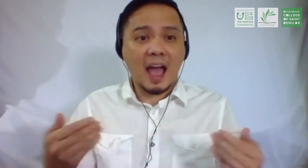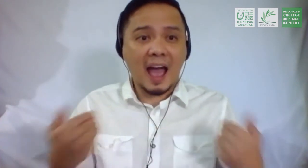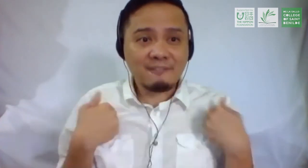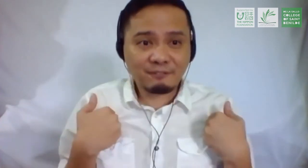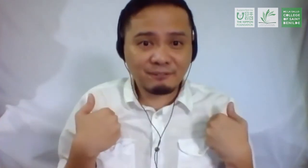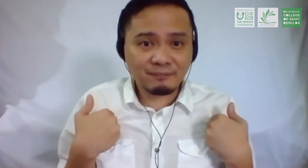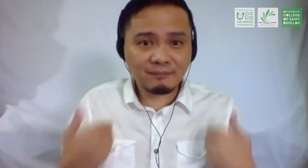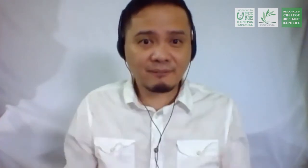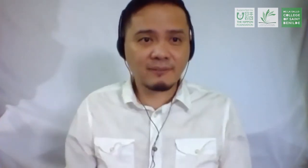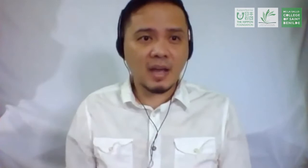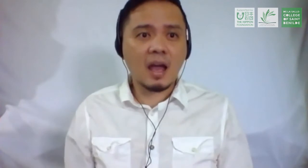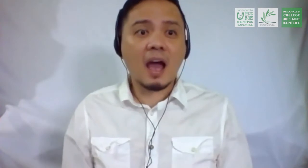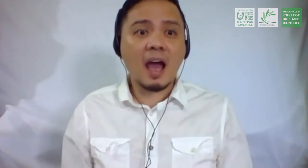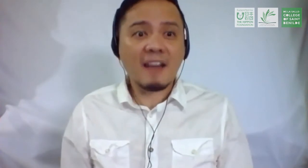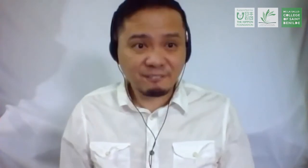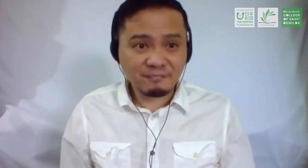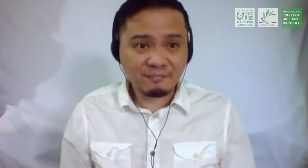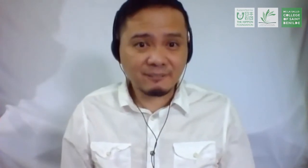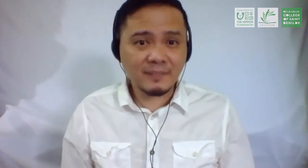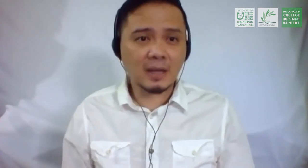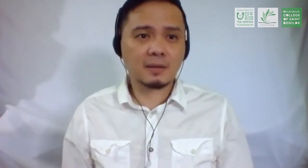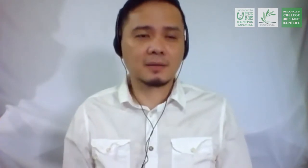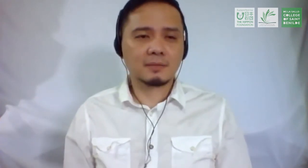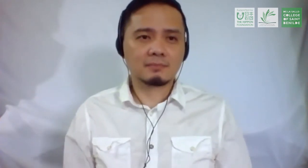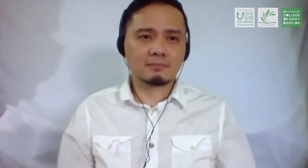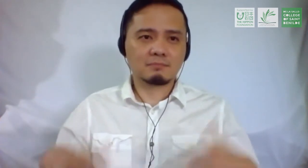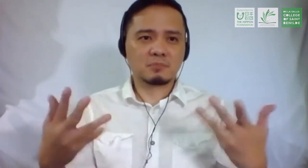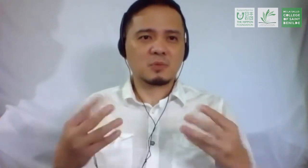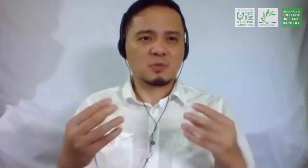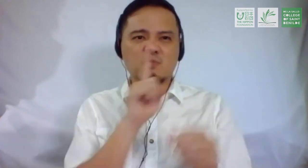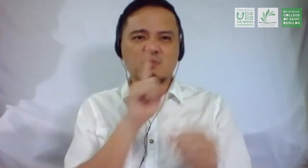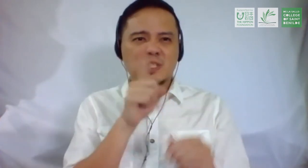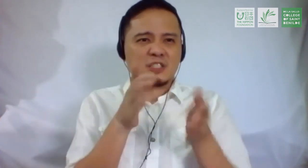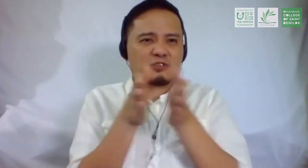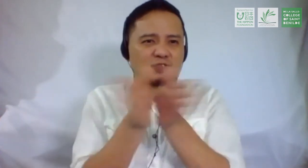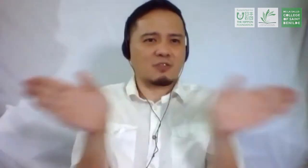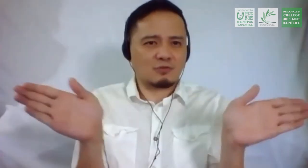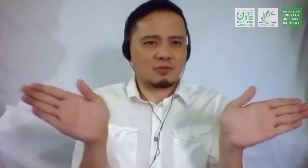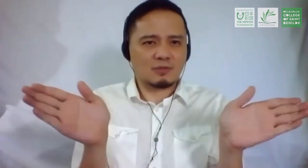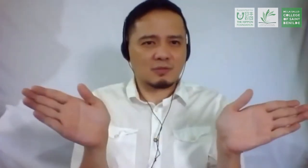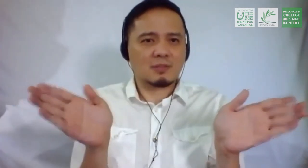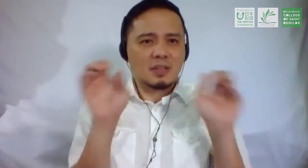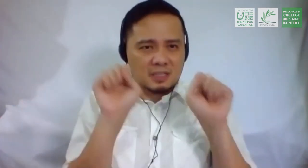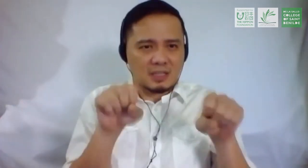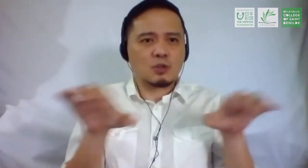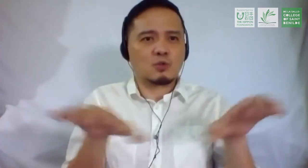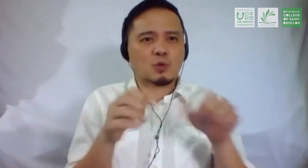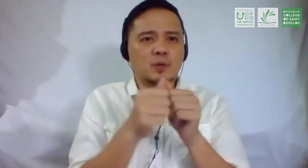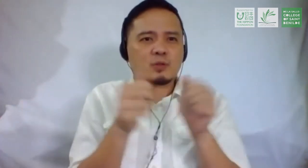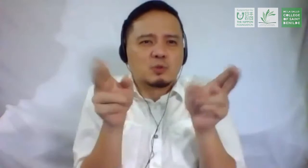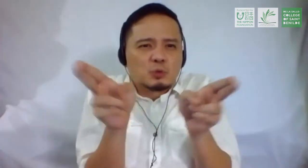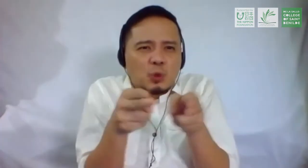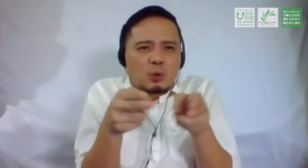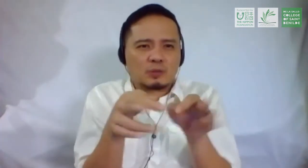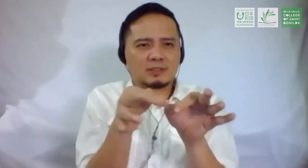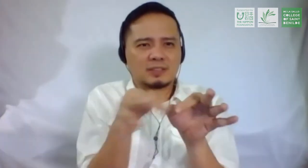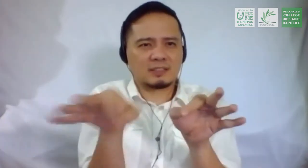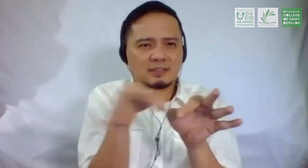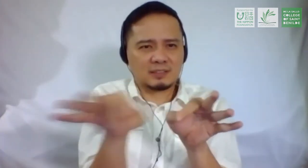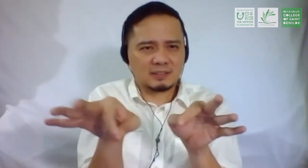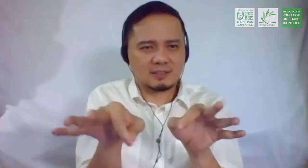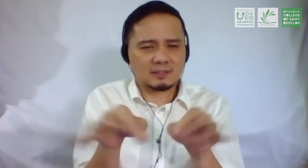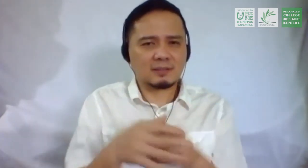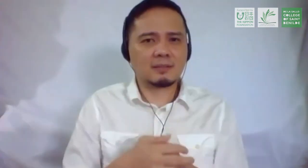and it's more generalizable. You can do it with short sentences. Now, I think the question